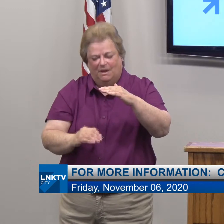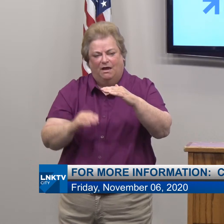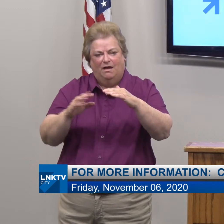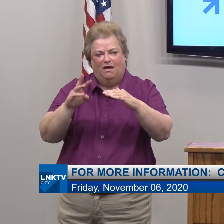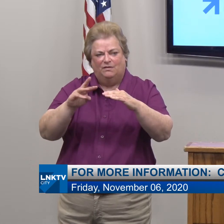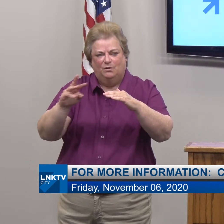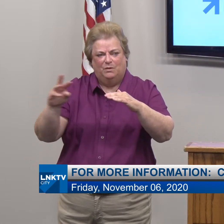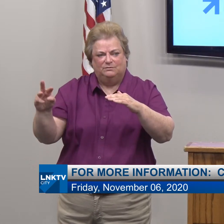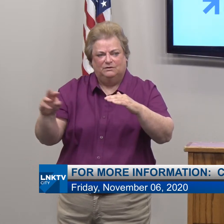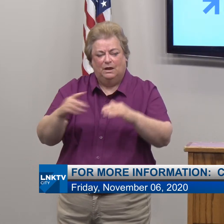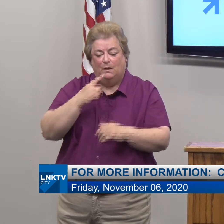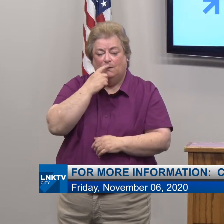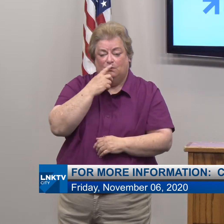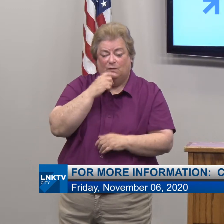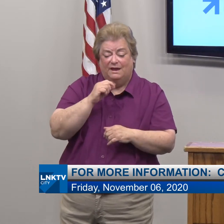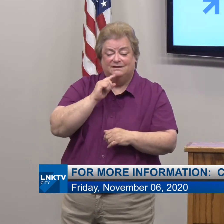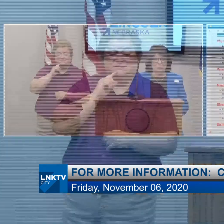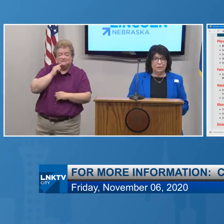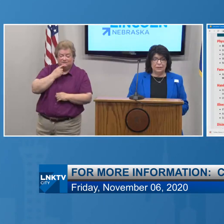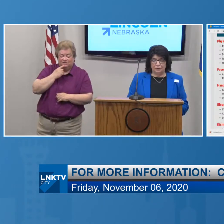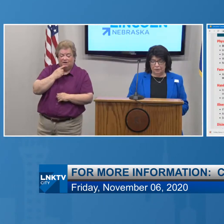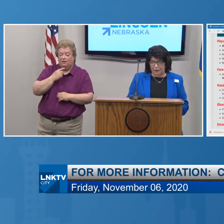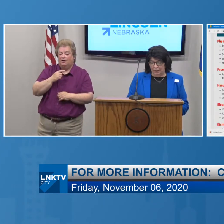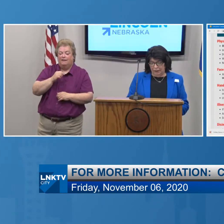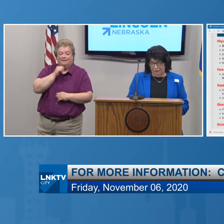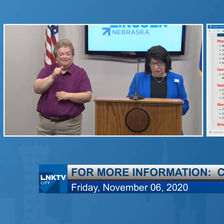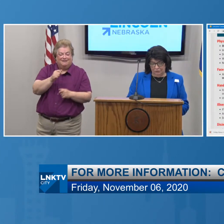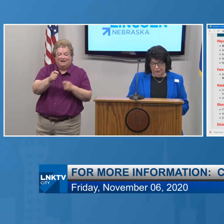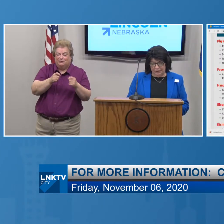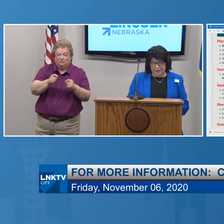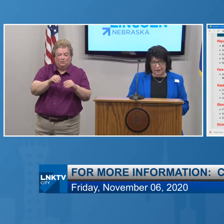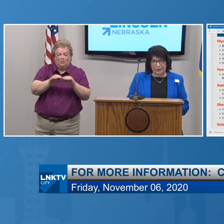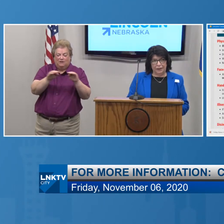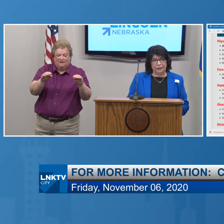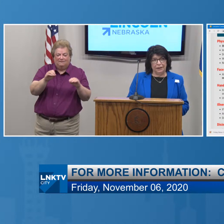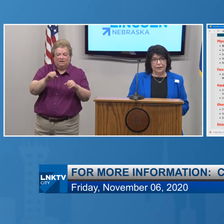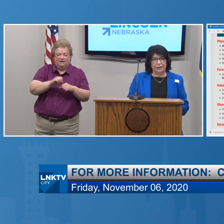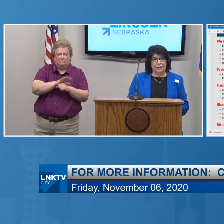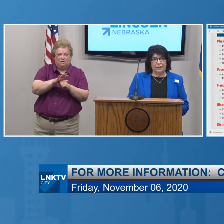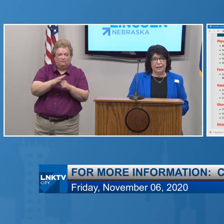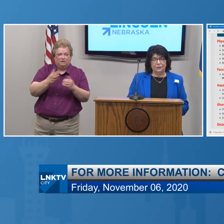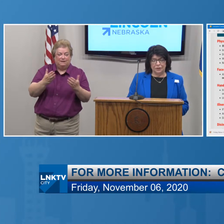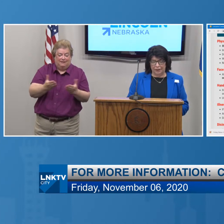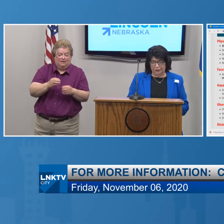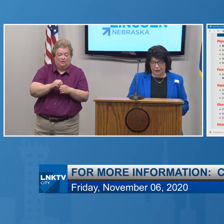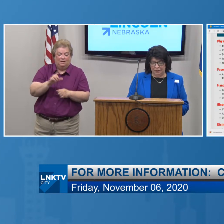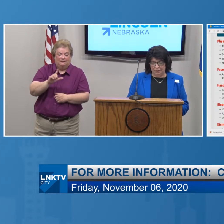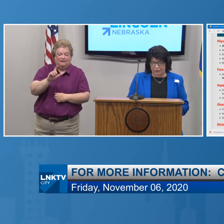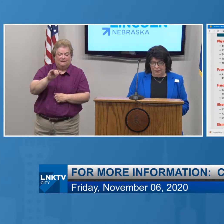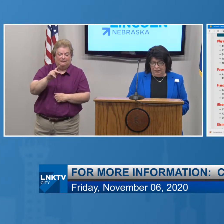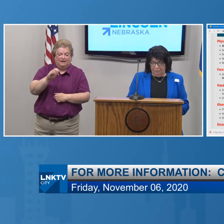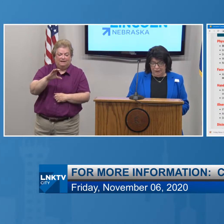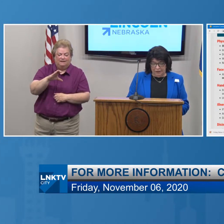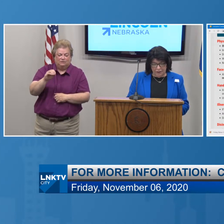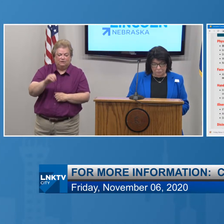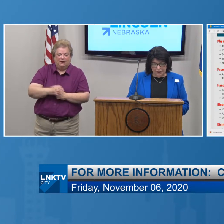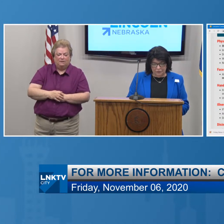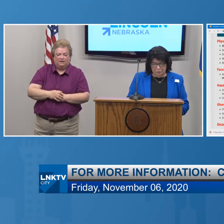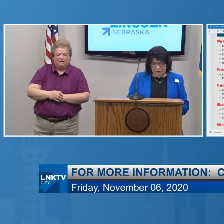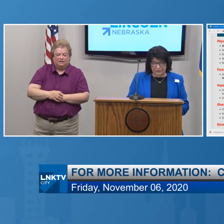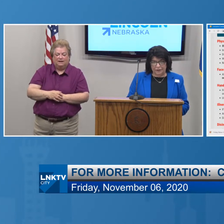Red signifies a severe and uncontrolled level of COVID-19 in Lincoln and Lancaster County,